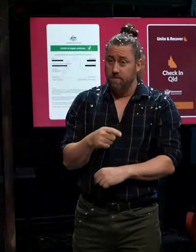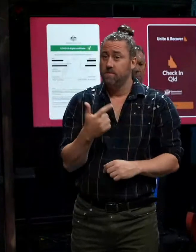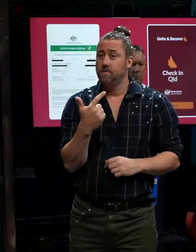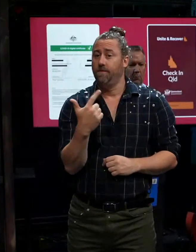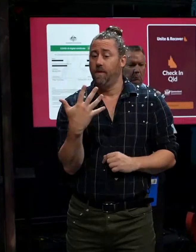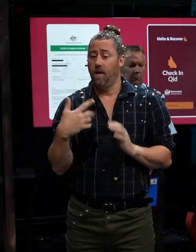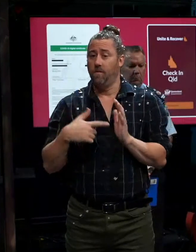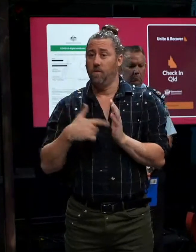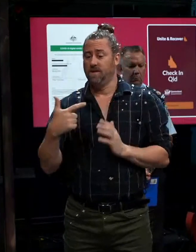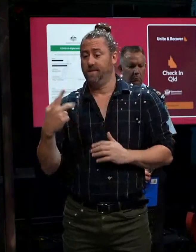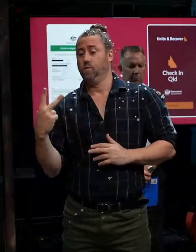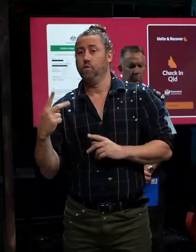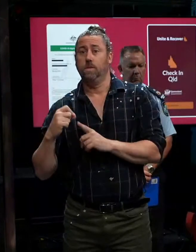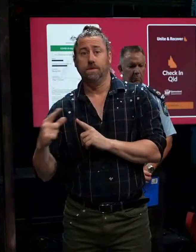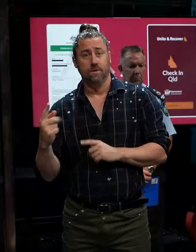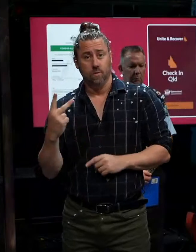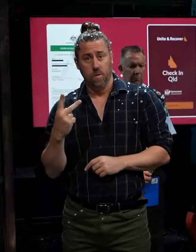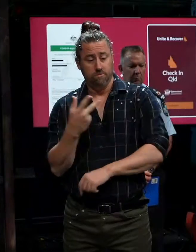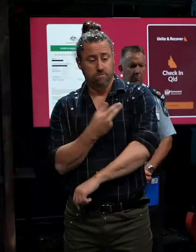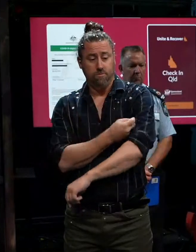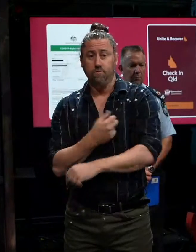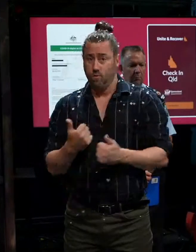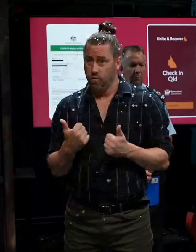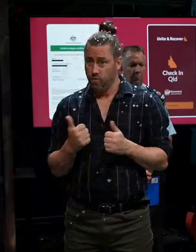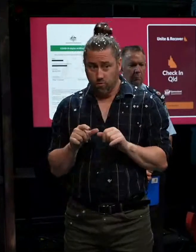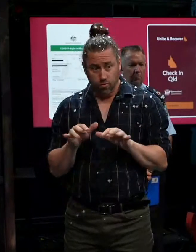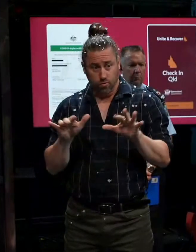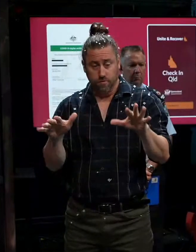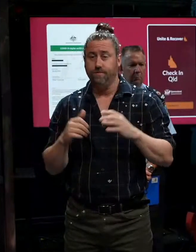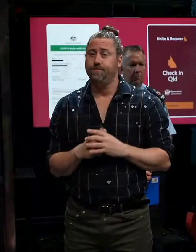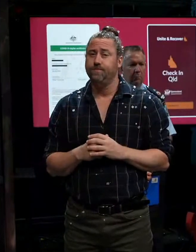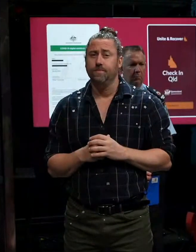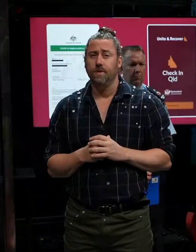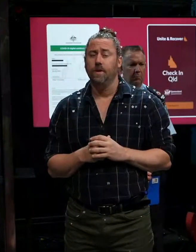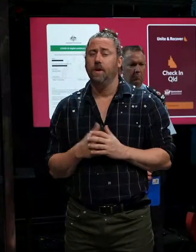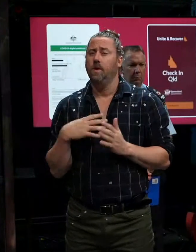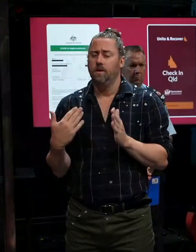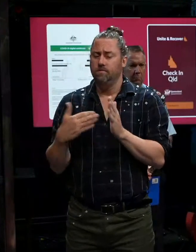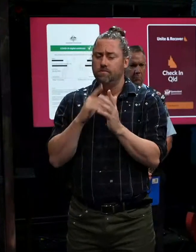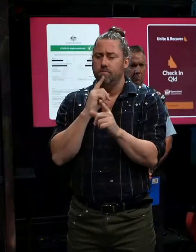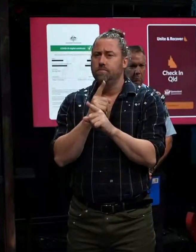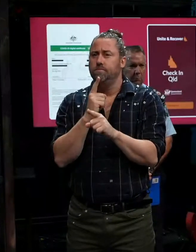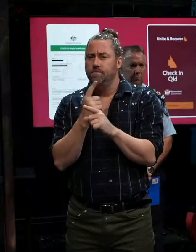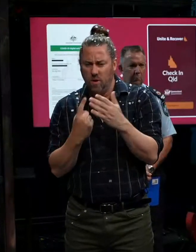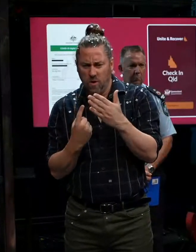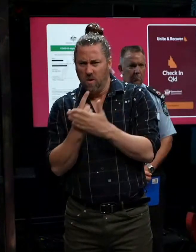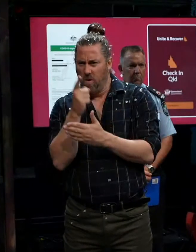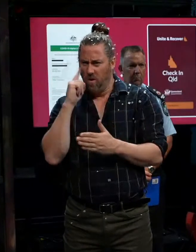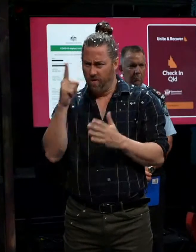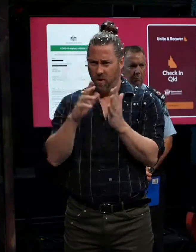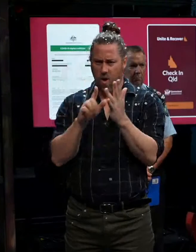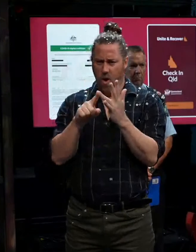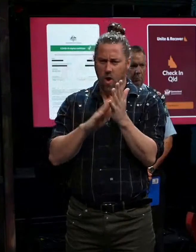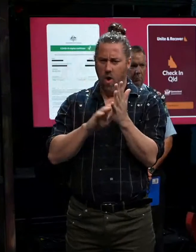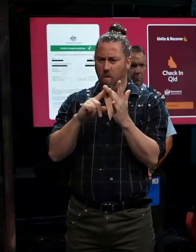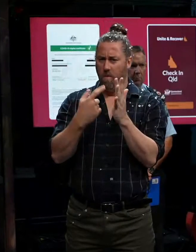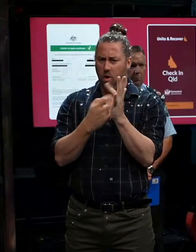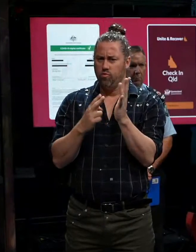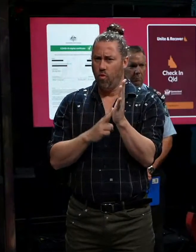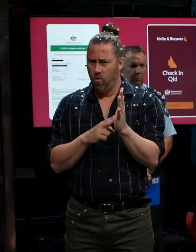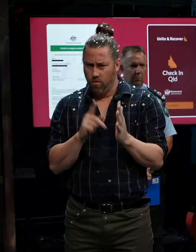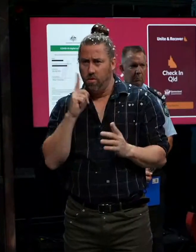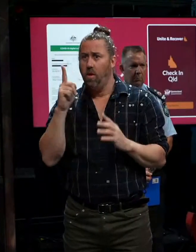75.72%. The other things that we need to talk to you about is the emergence of the new strain. As we've said,